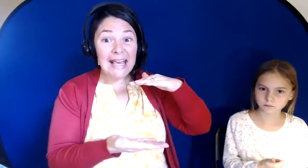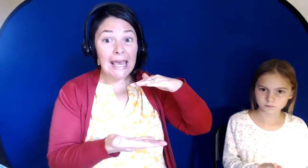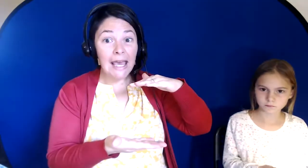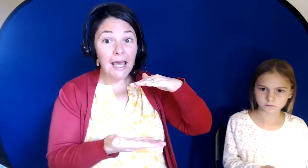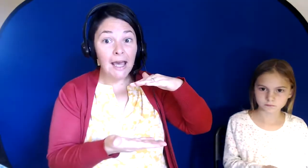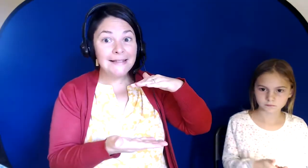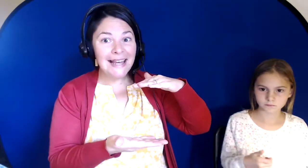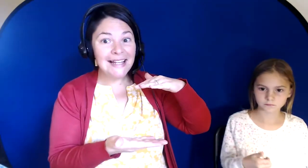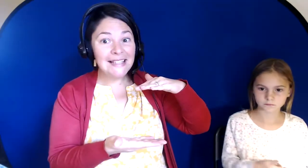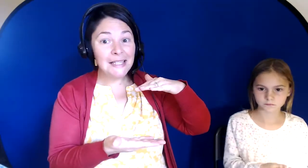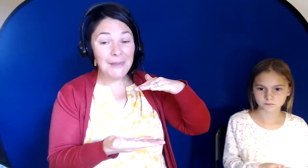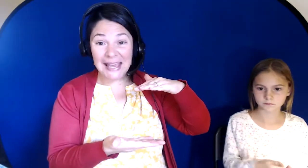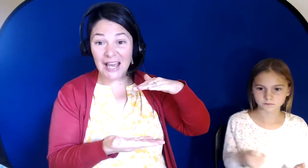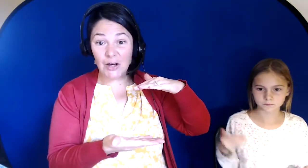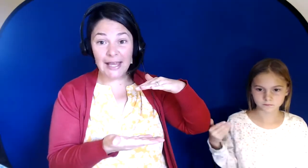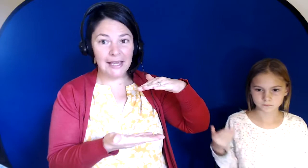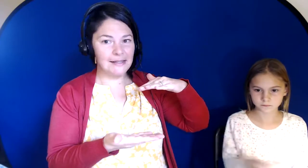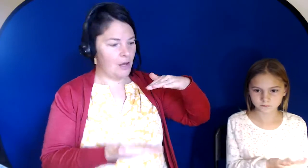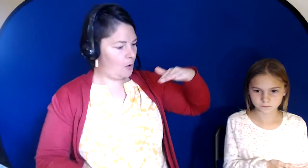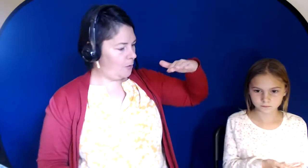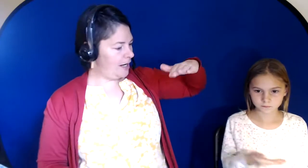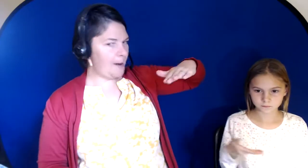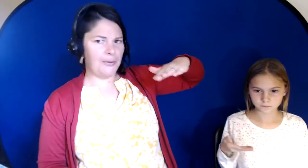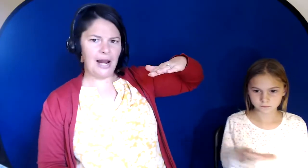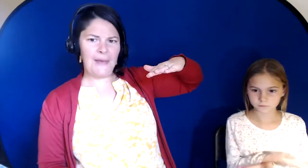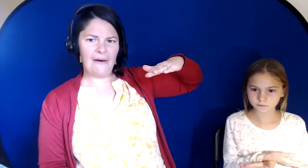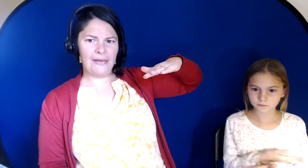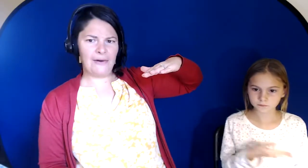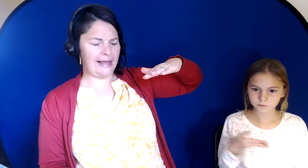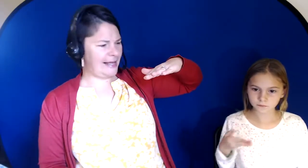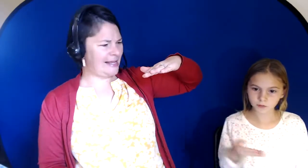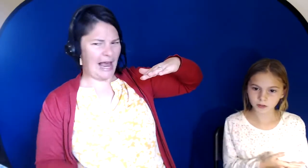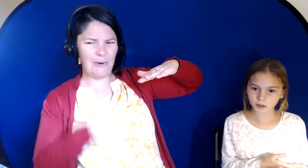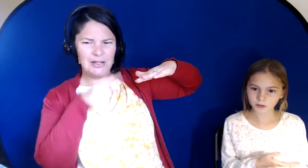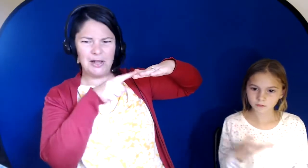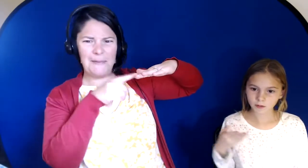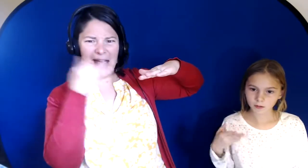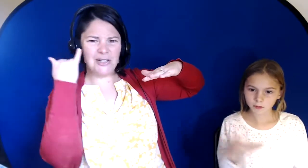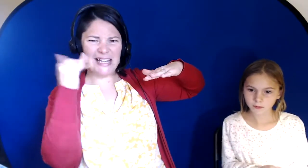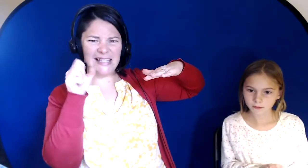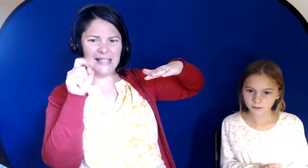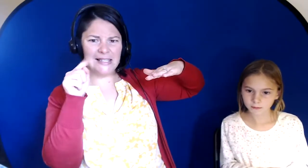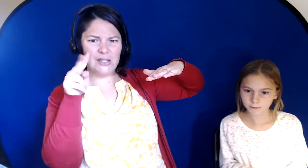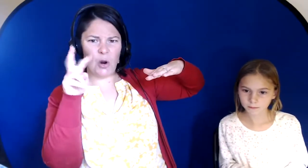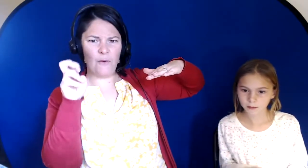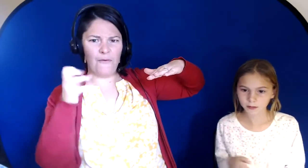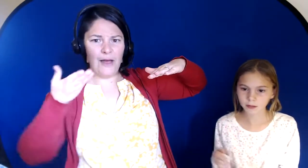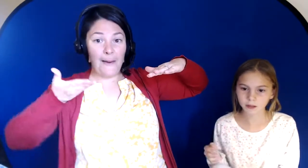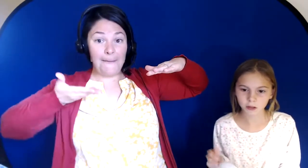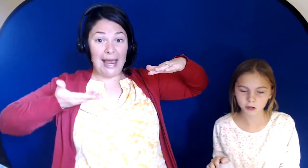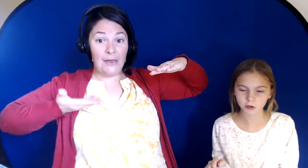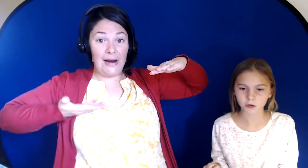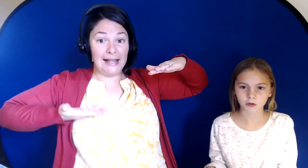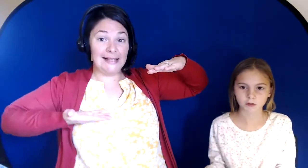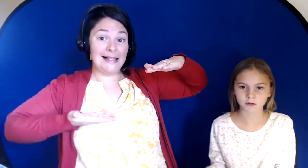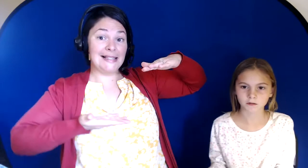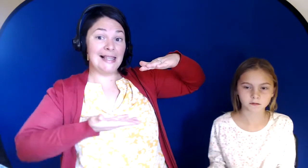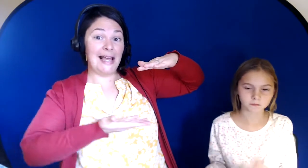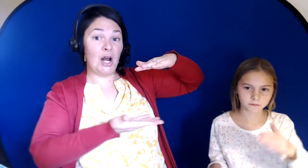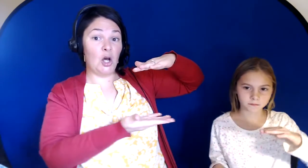Baking. Danny says baking cookies. We're going to put up our other hand like this. I want you to imagine it's the stove. My other hand is going to slide a cookie